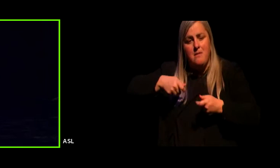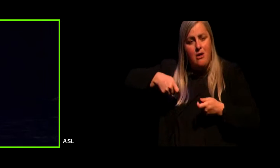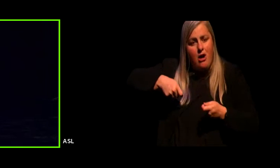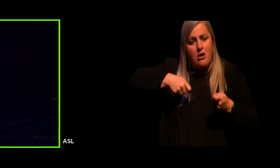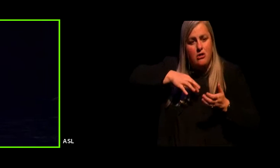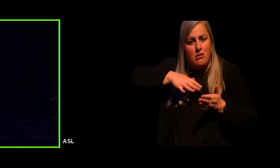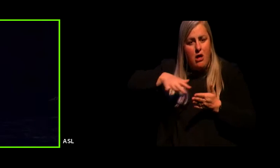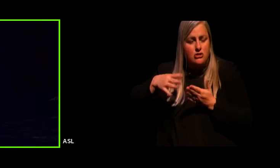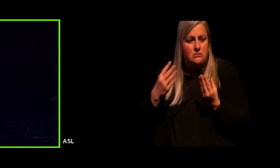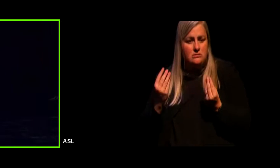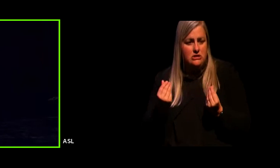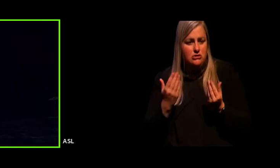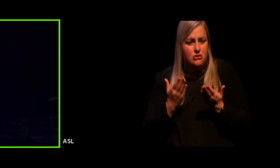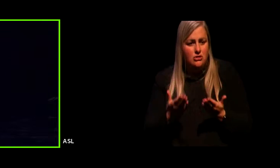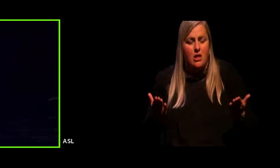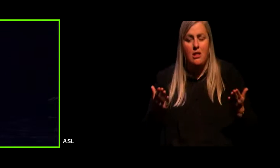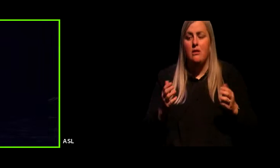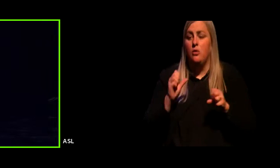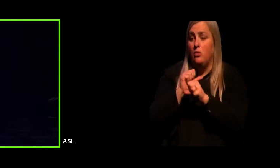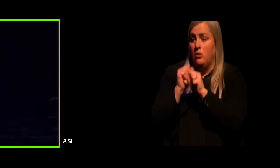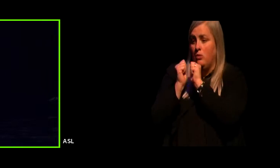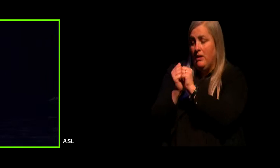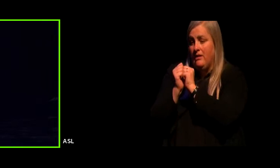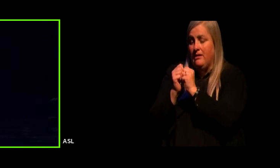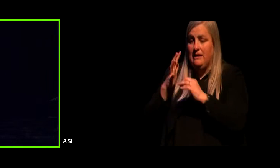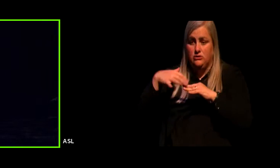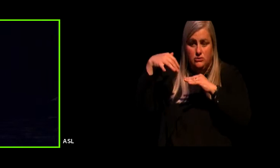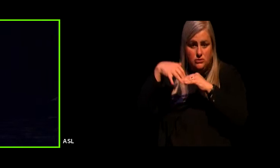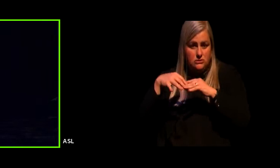when working with an Indigenous group.